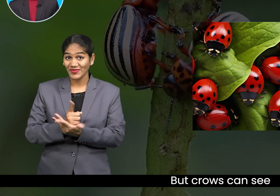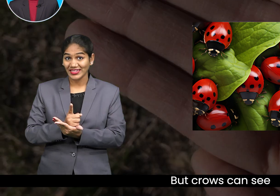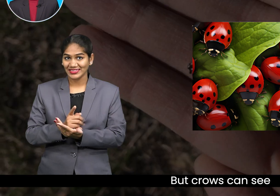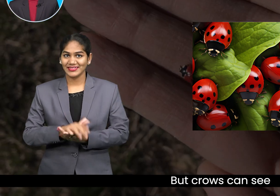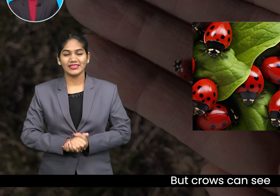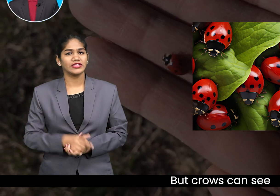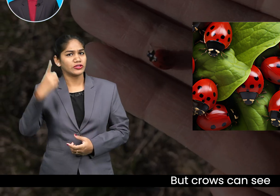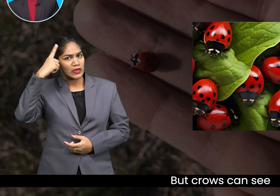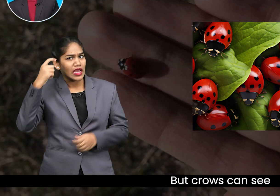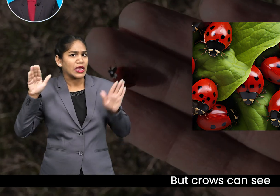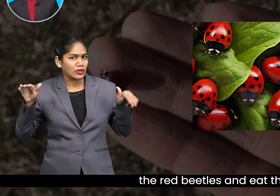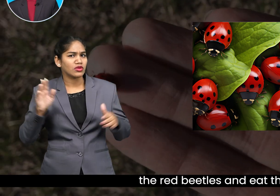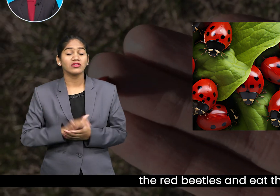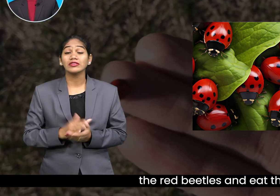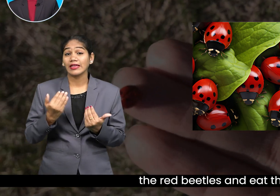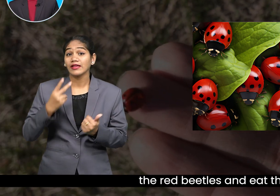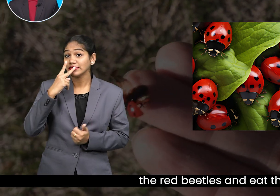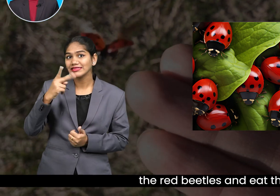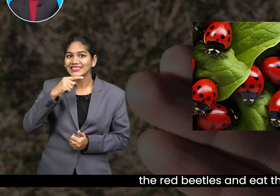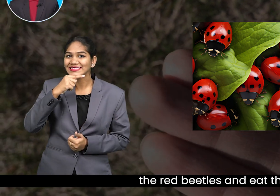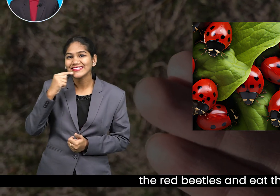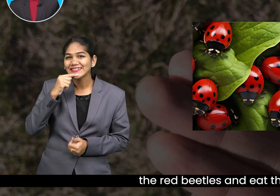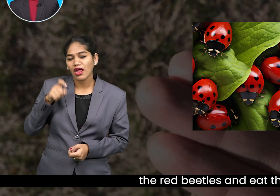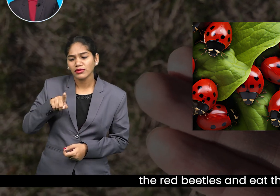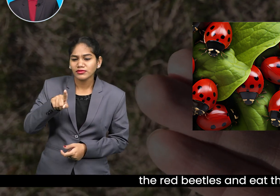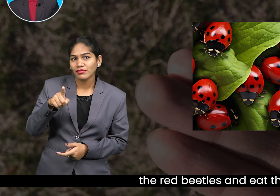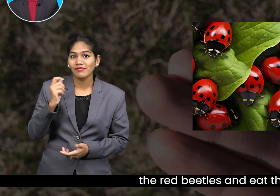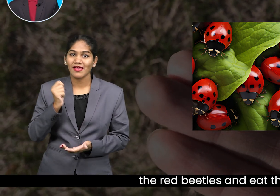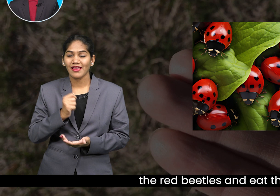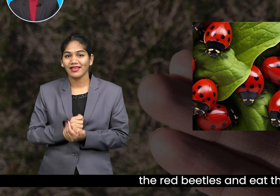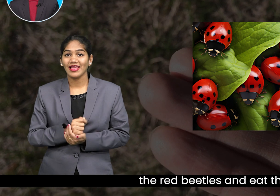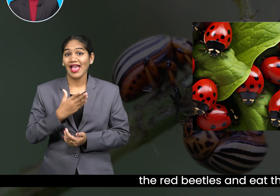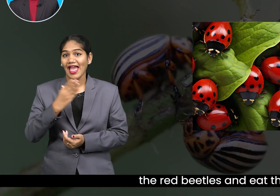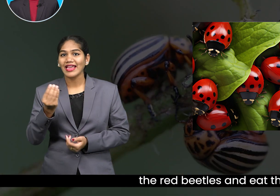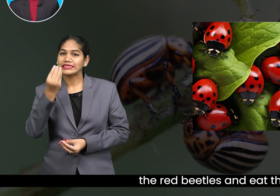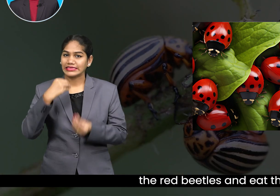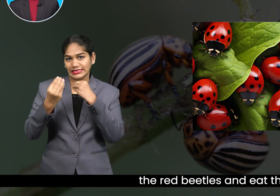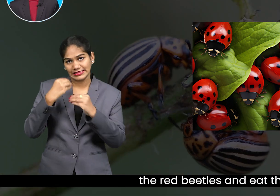But crows can see the red beetles and eat them.